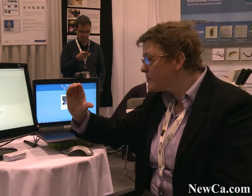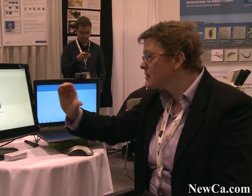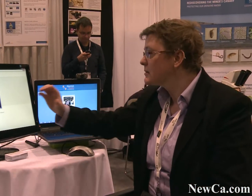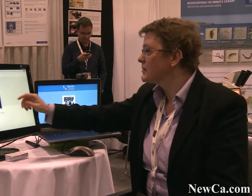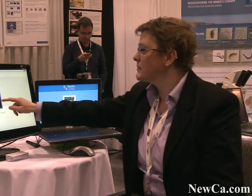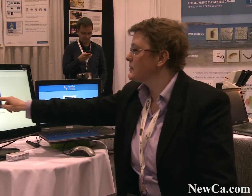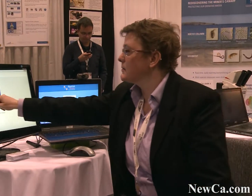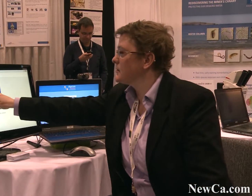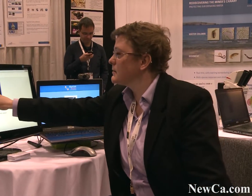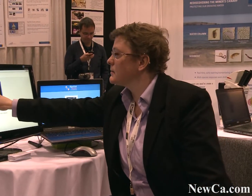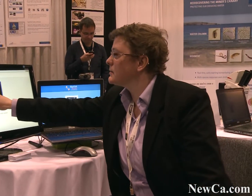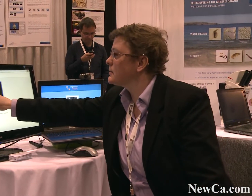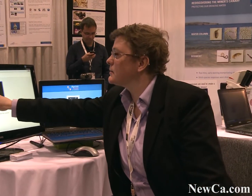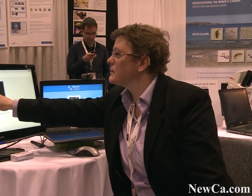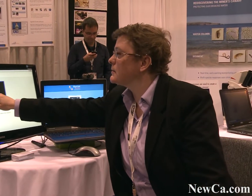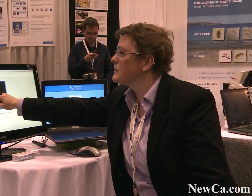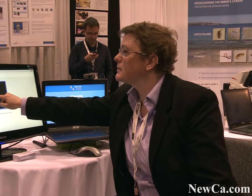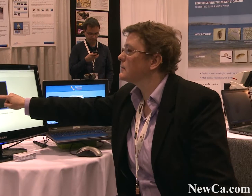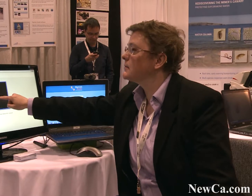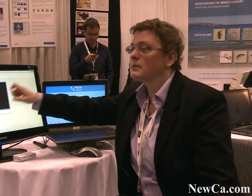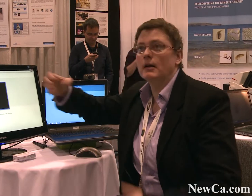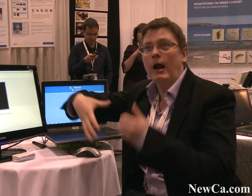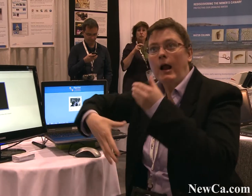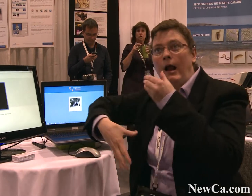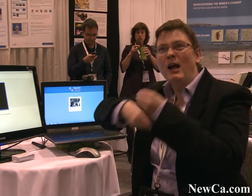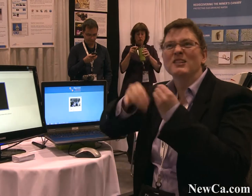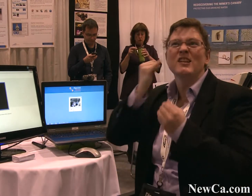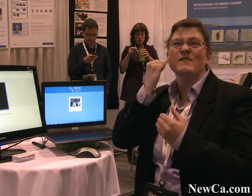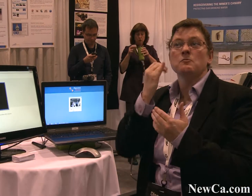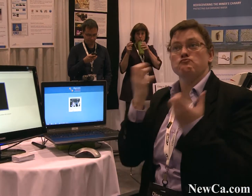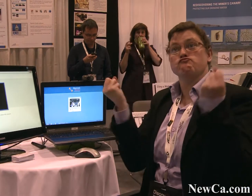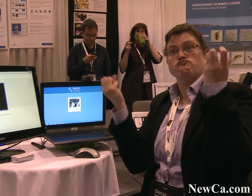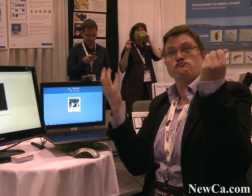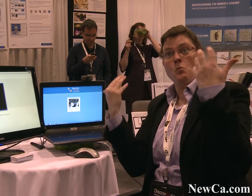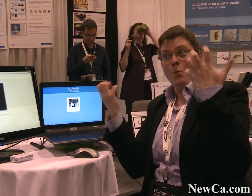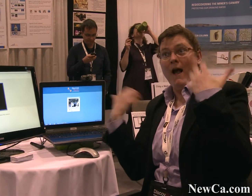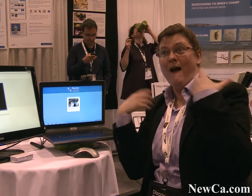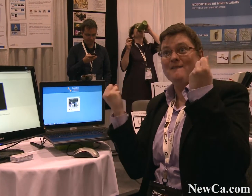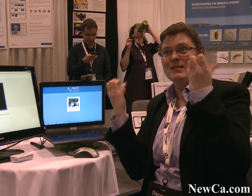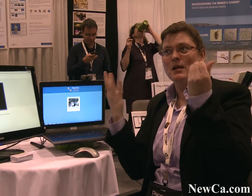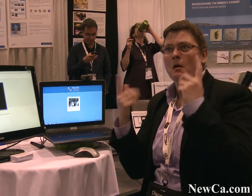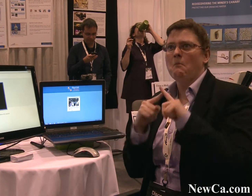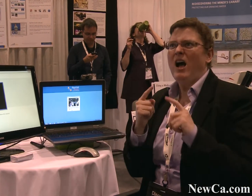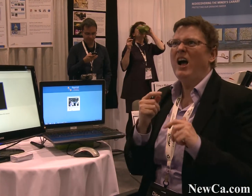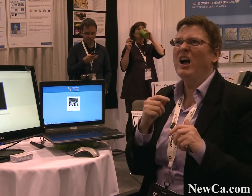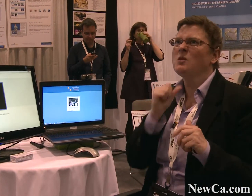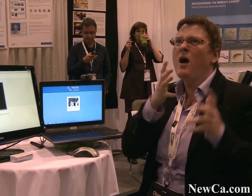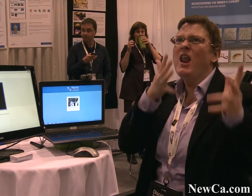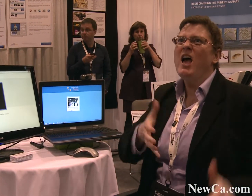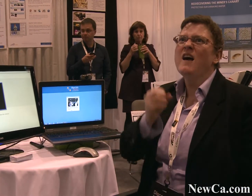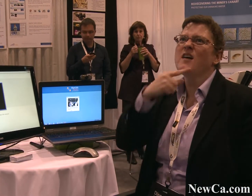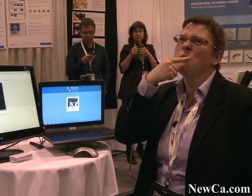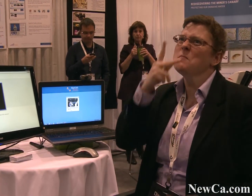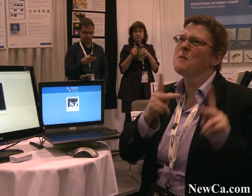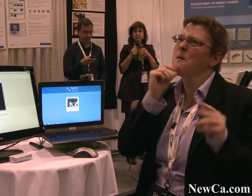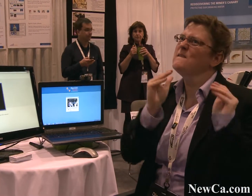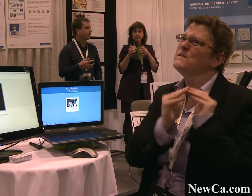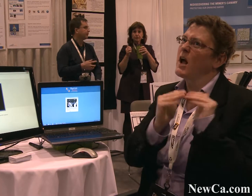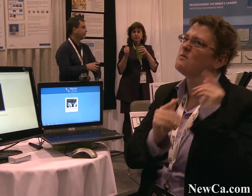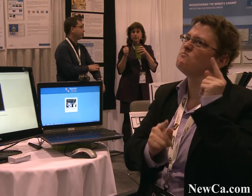This software also allows for closed captioning for even more enhanced access. You can have content in American